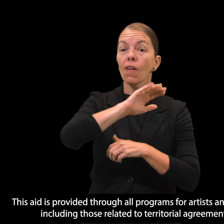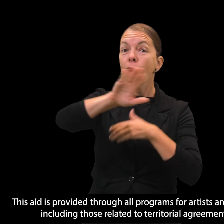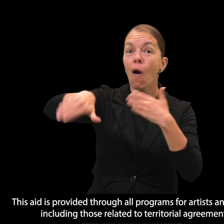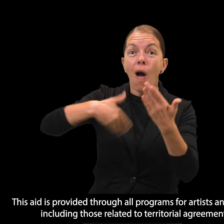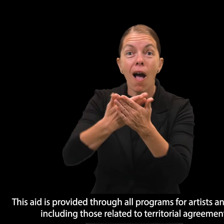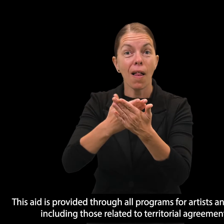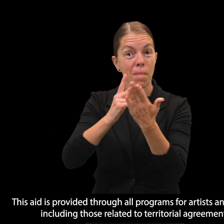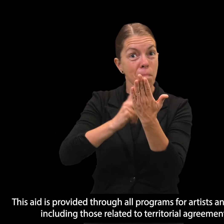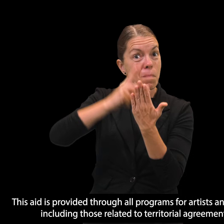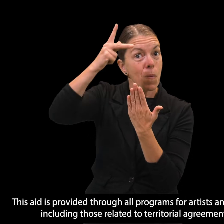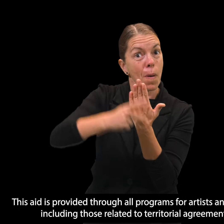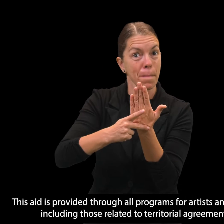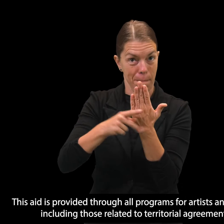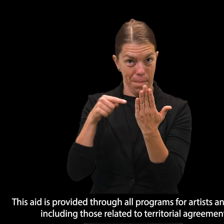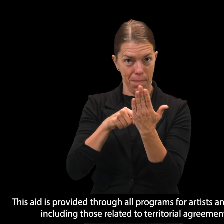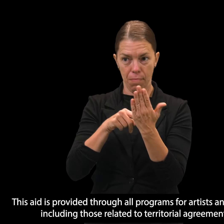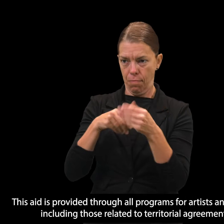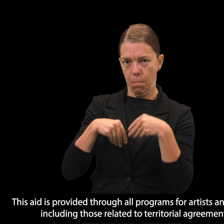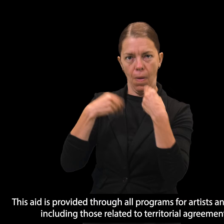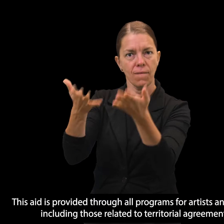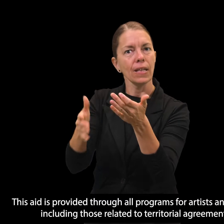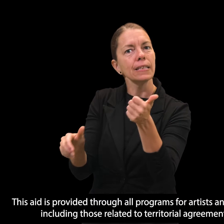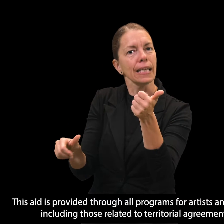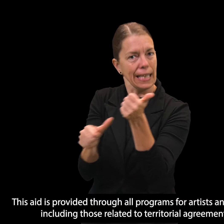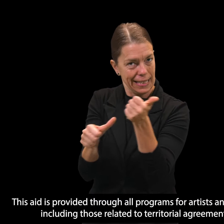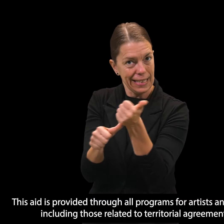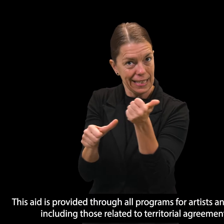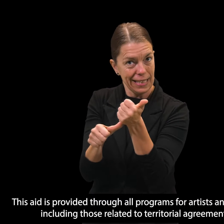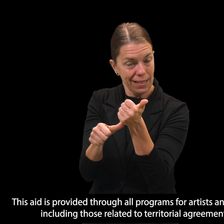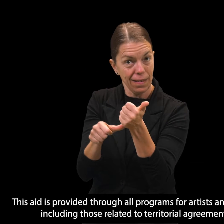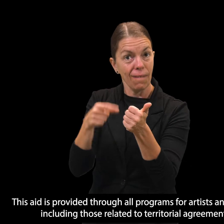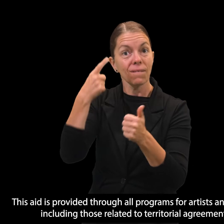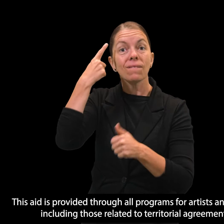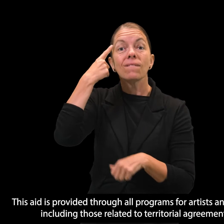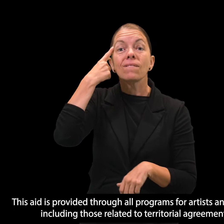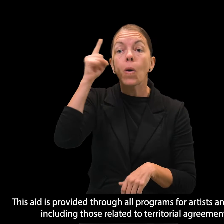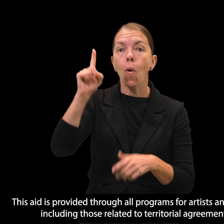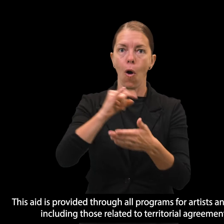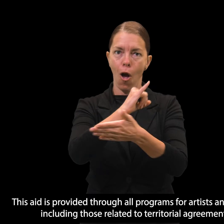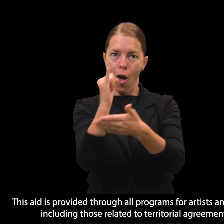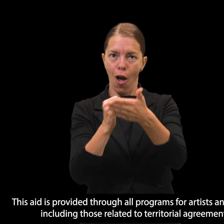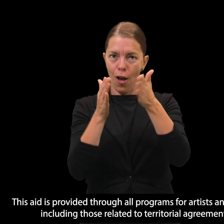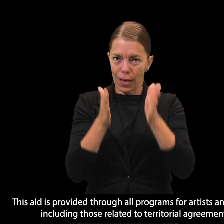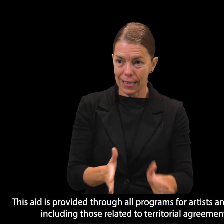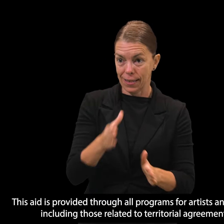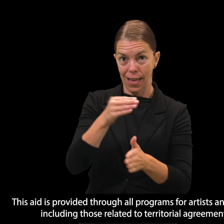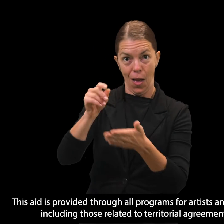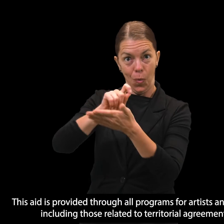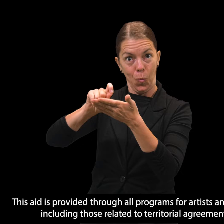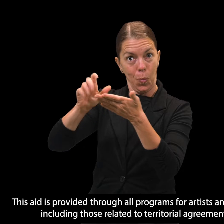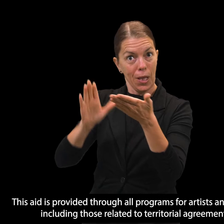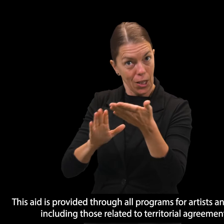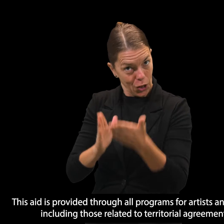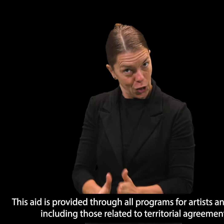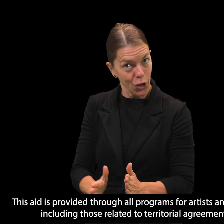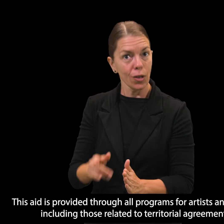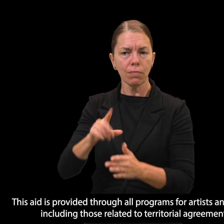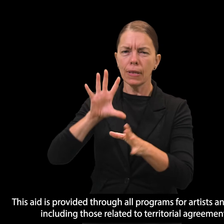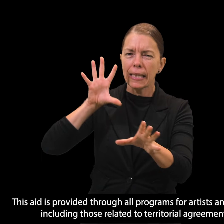This aid is provided through all programs for artists and writers including those related to territorial